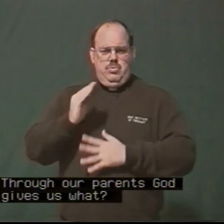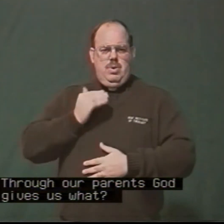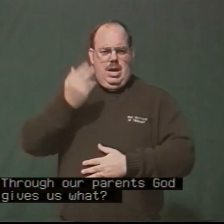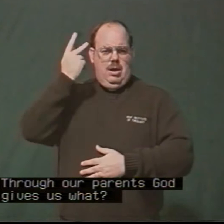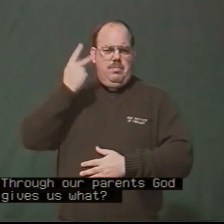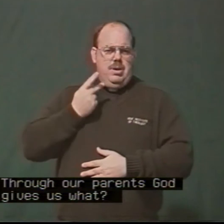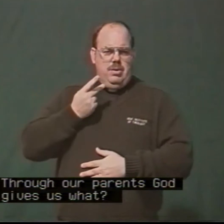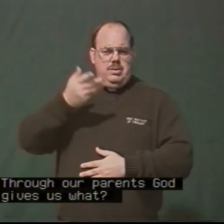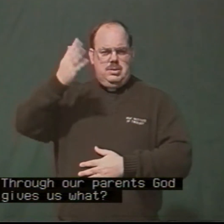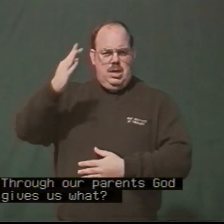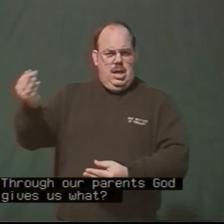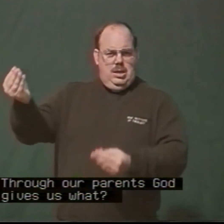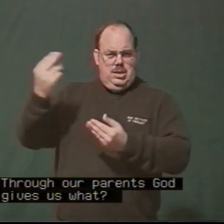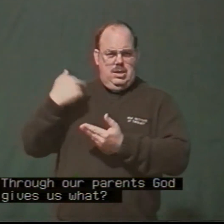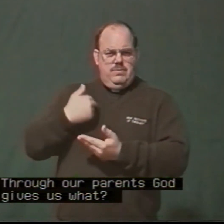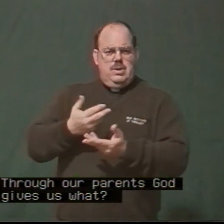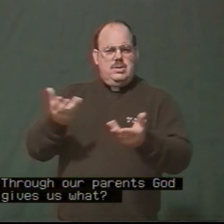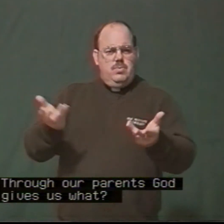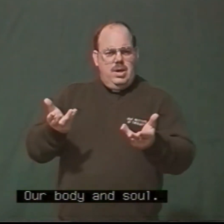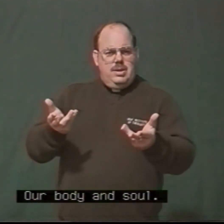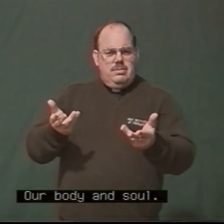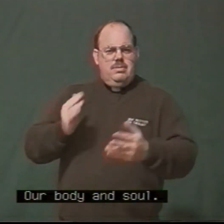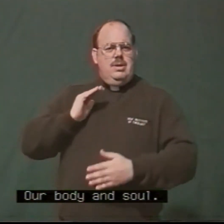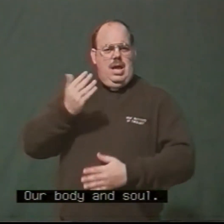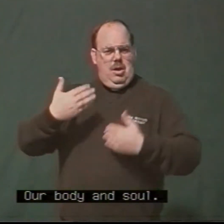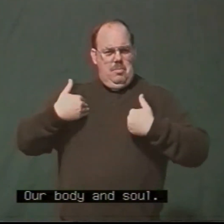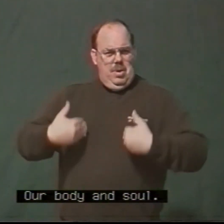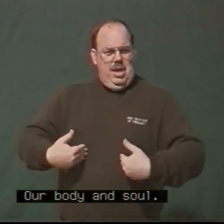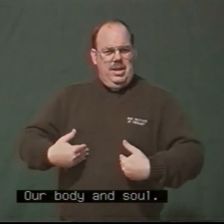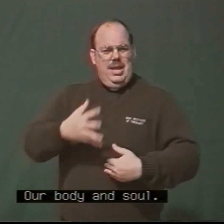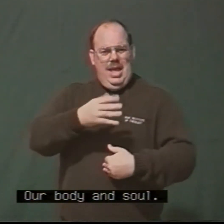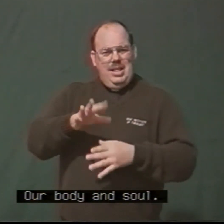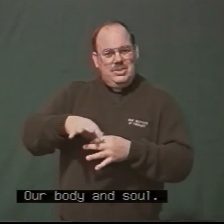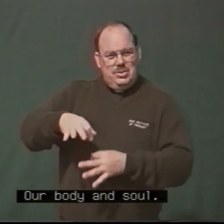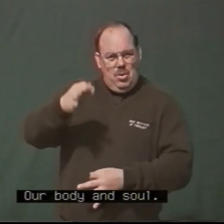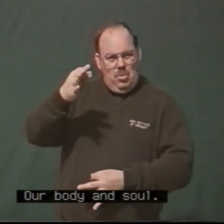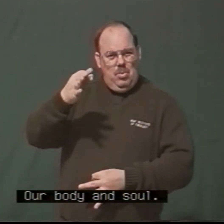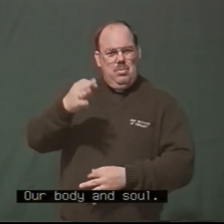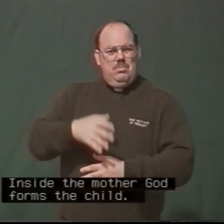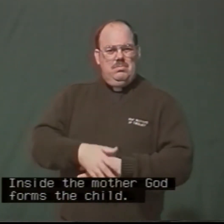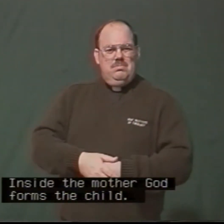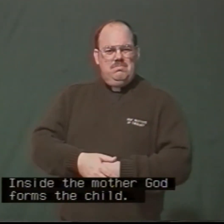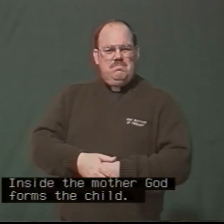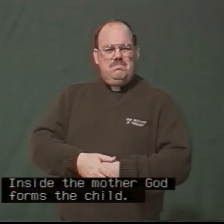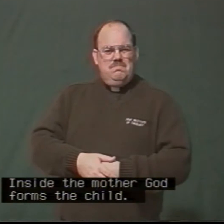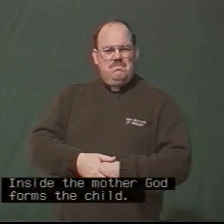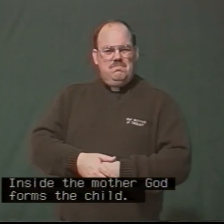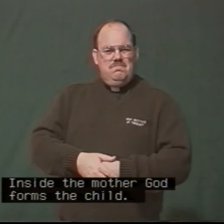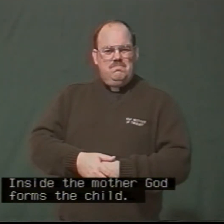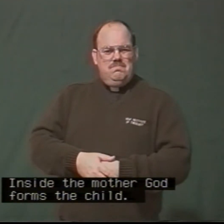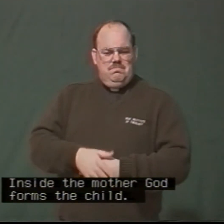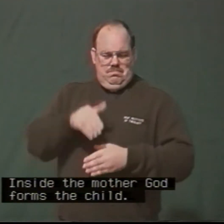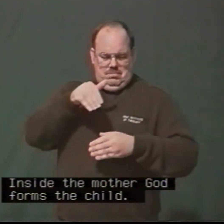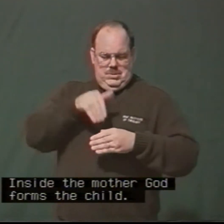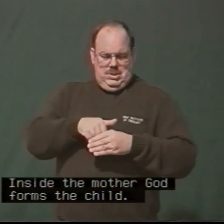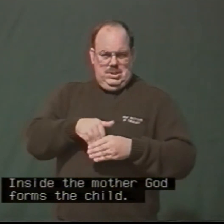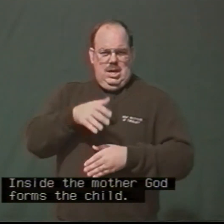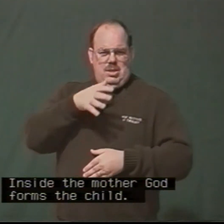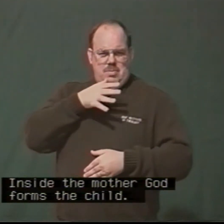Through our parents, God gives us what? Our body and soul. Inside the mother, God forms the